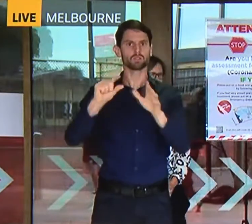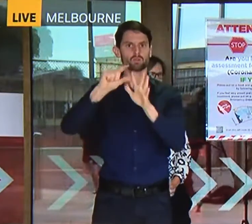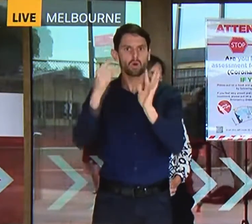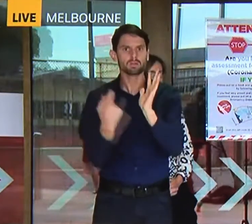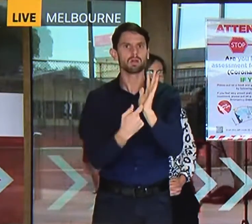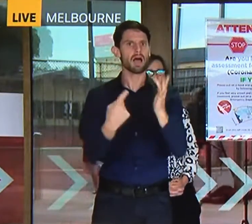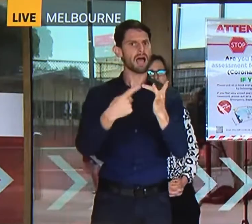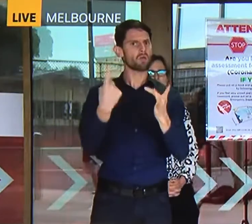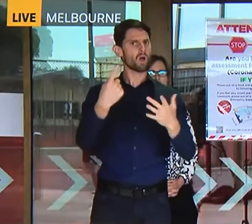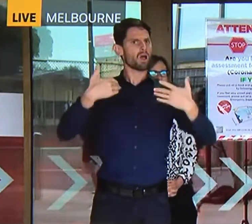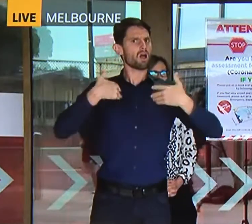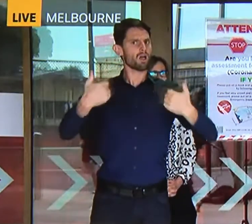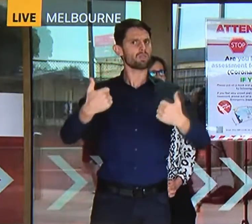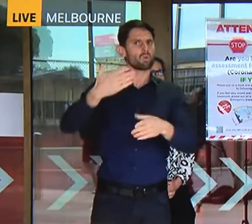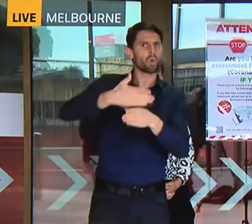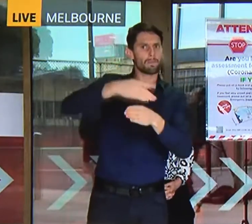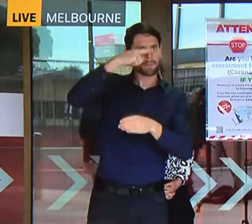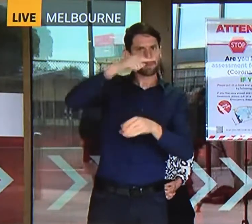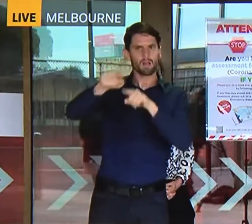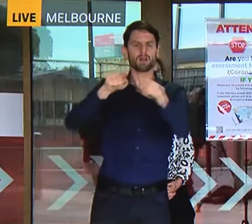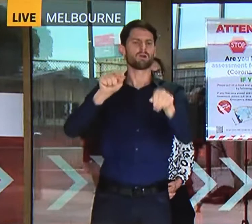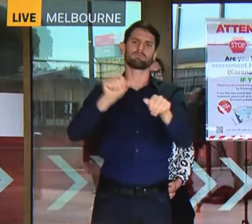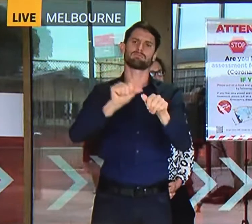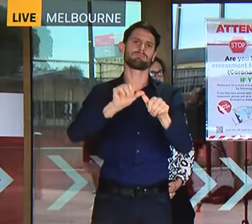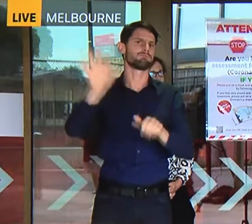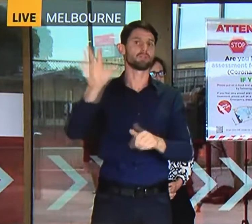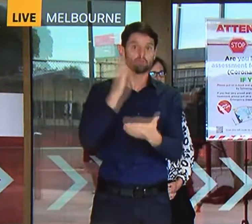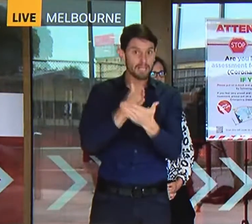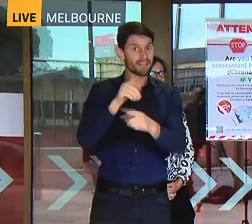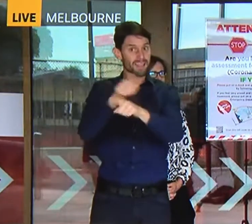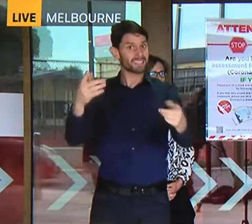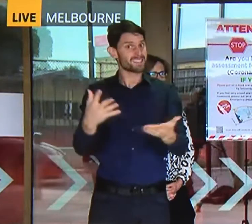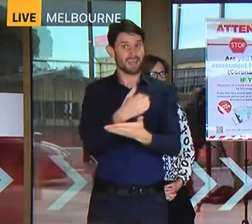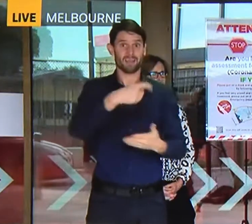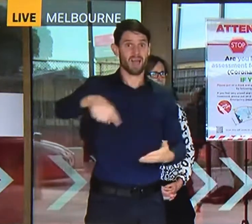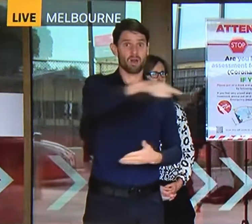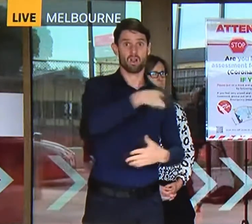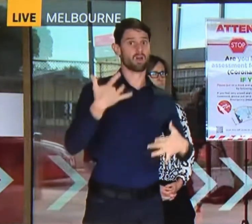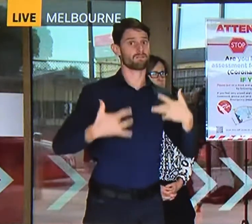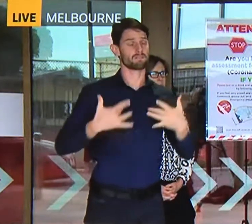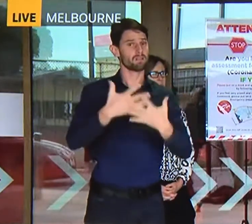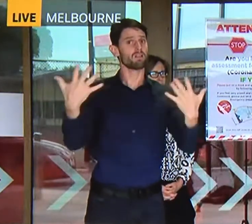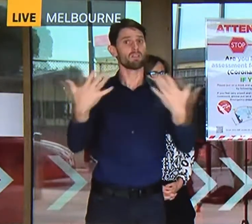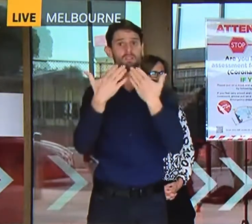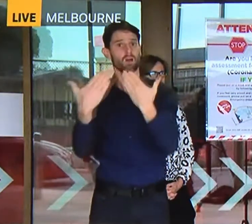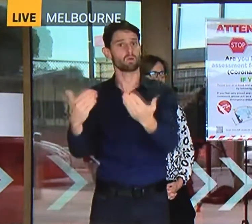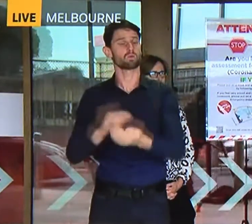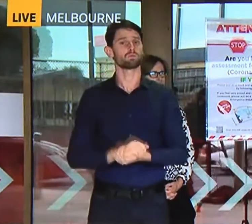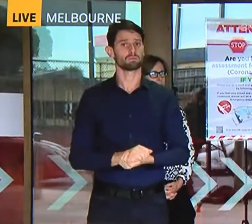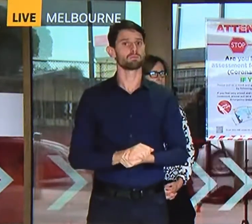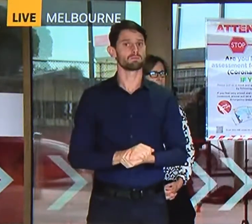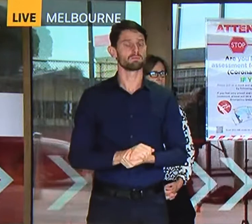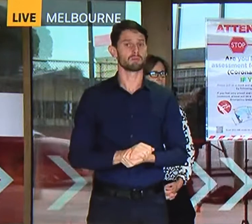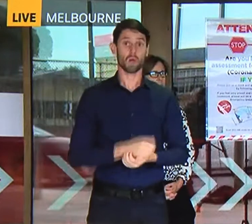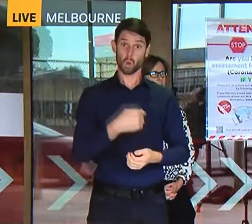and other health and medical staff, and they are literally saving lives and protecting lives. It builds on our announcement